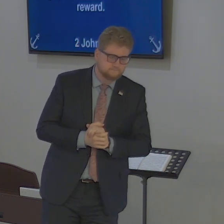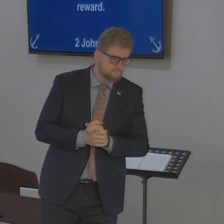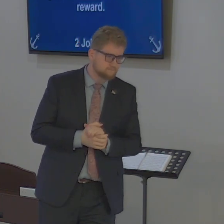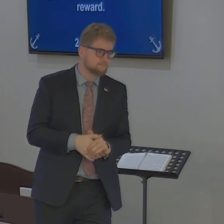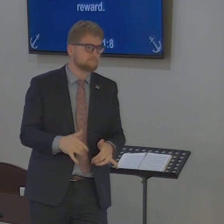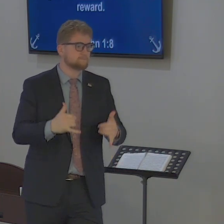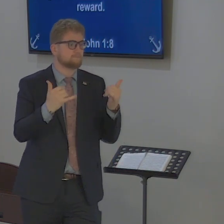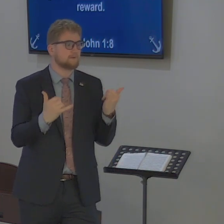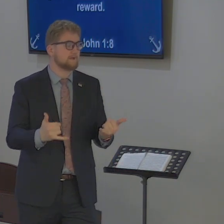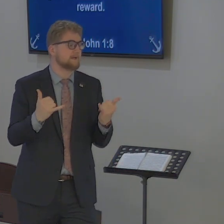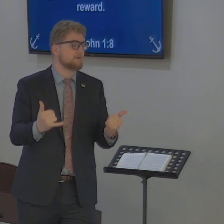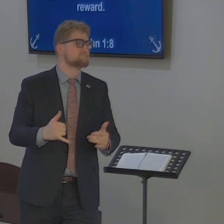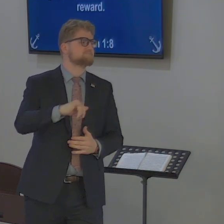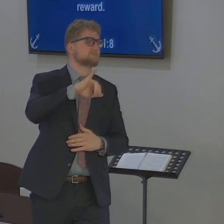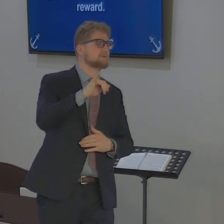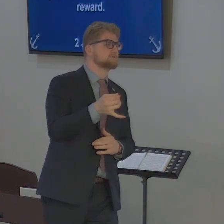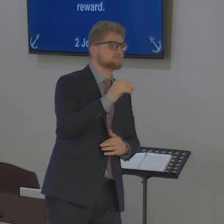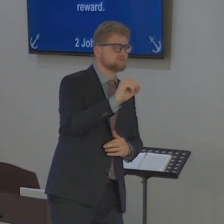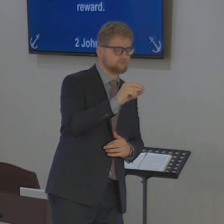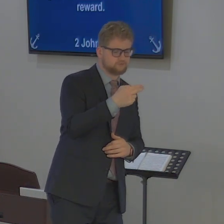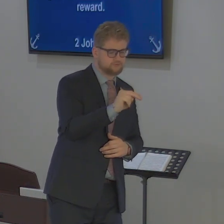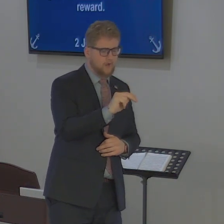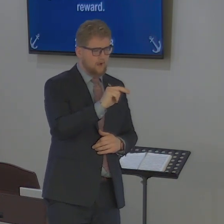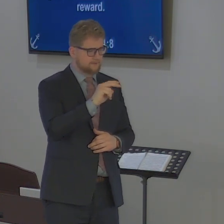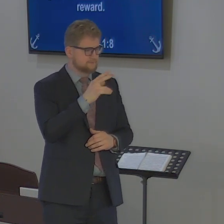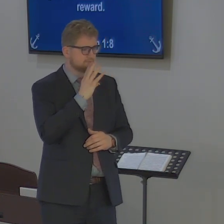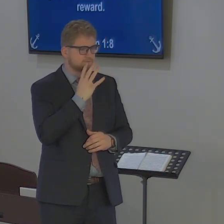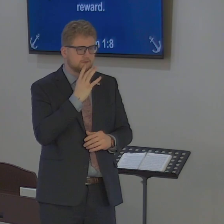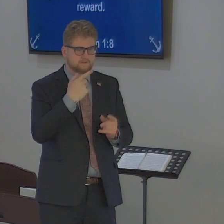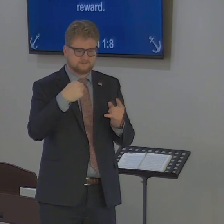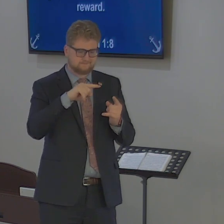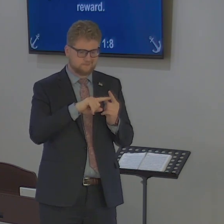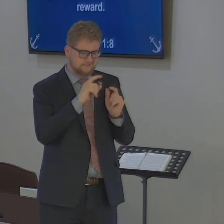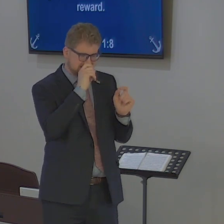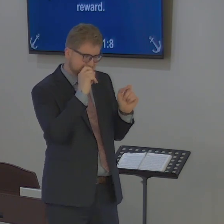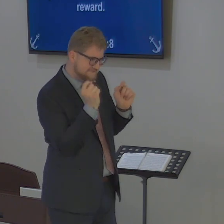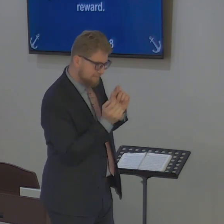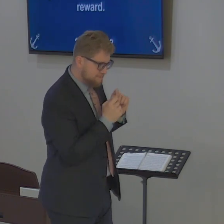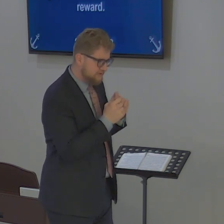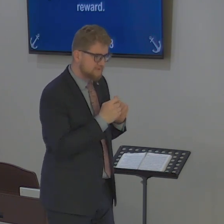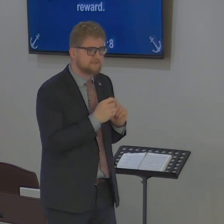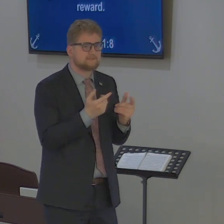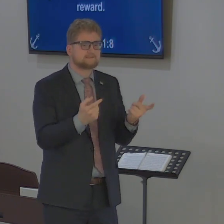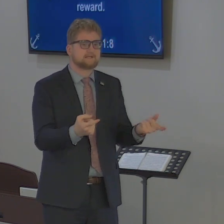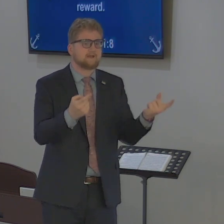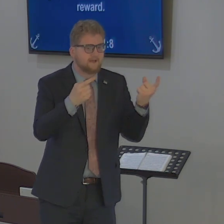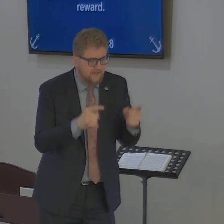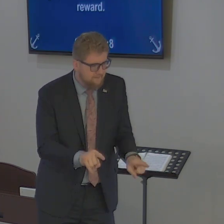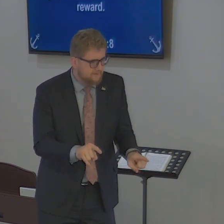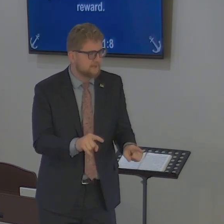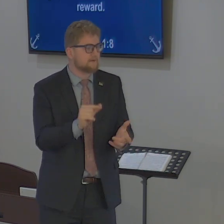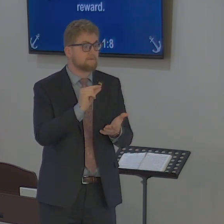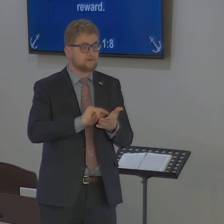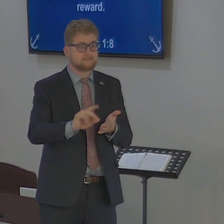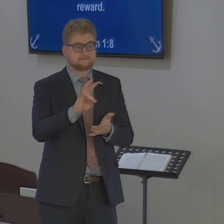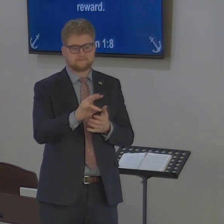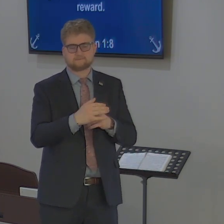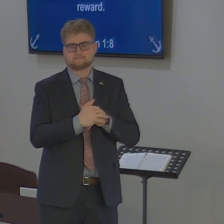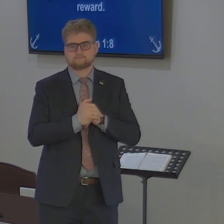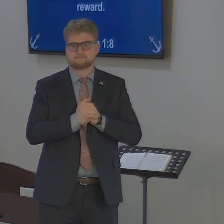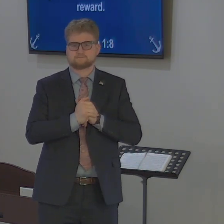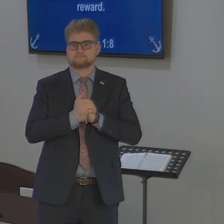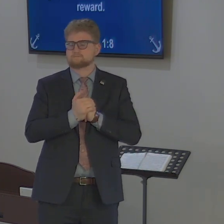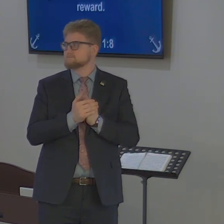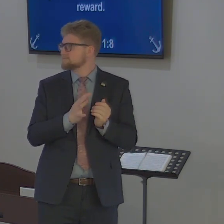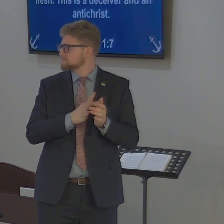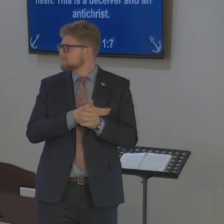John hints to this deception that's going on here in verse 7. Let me get this thing running here.